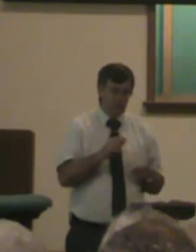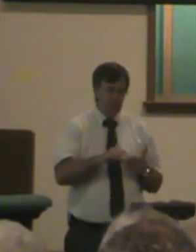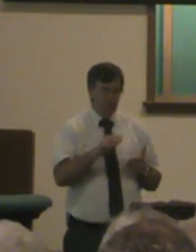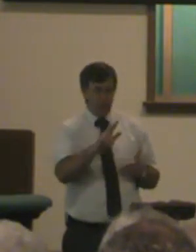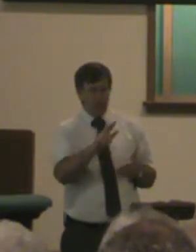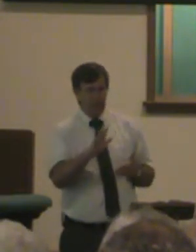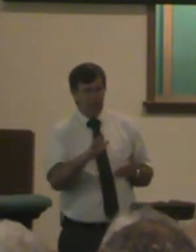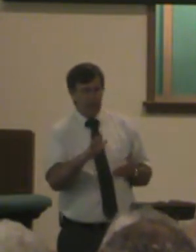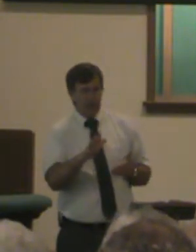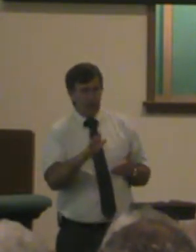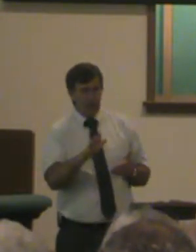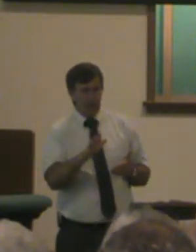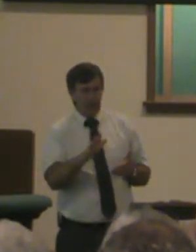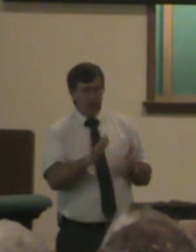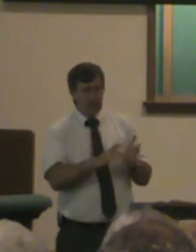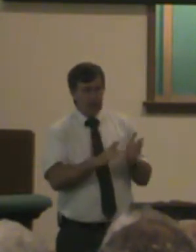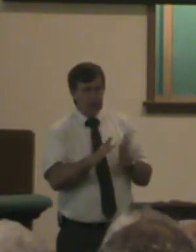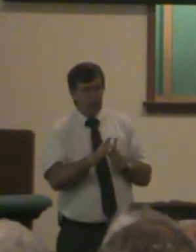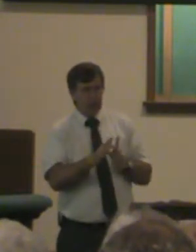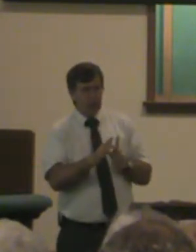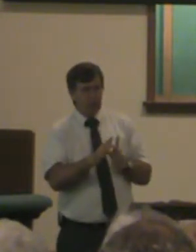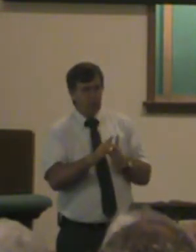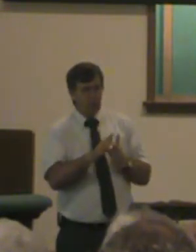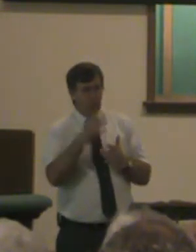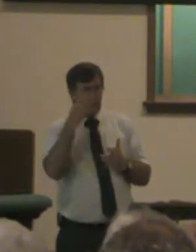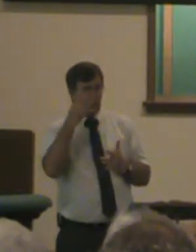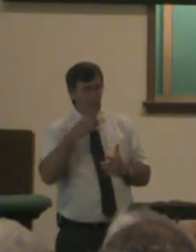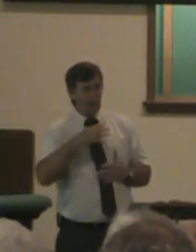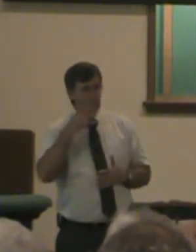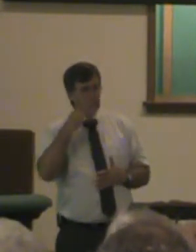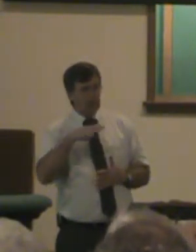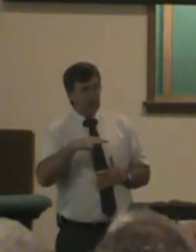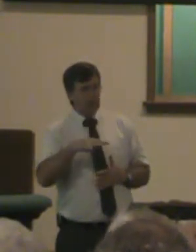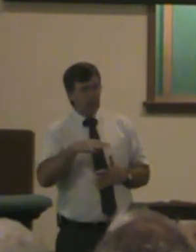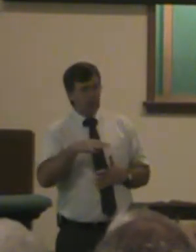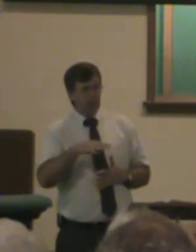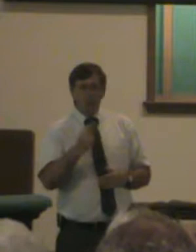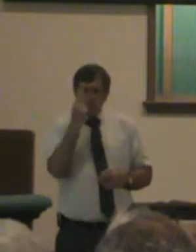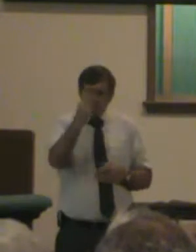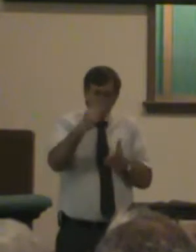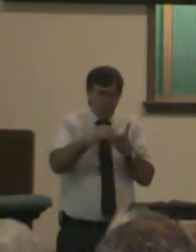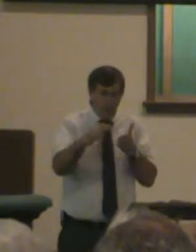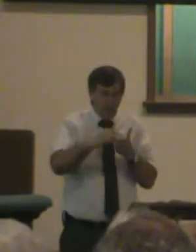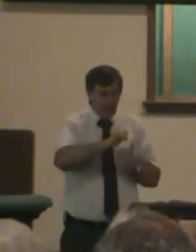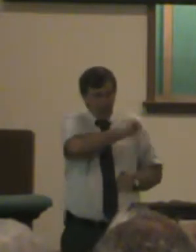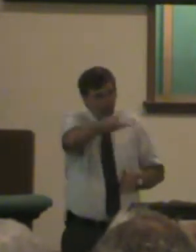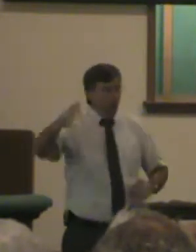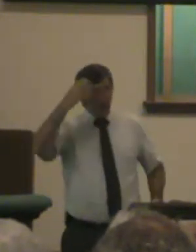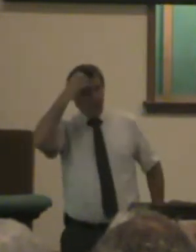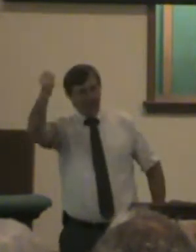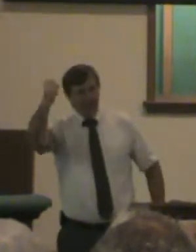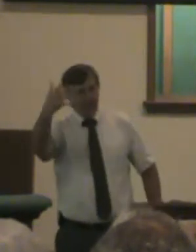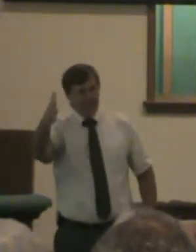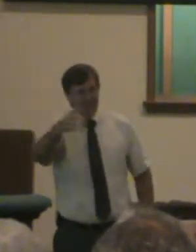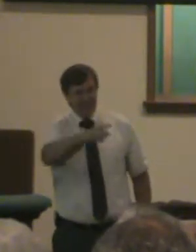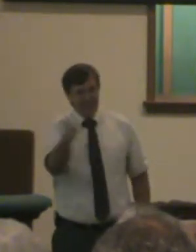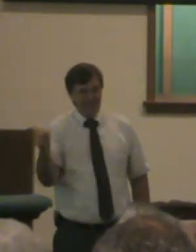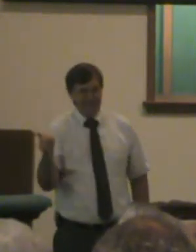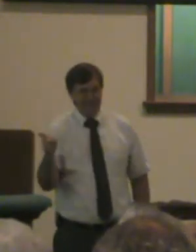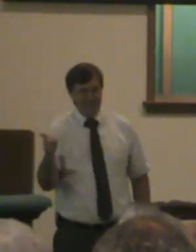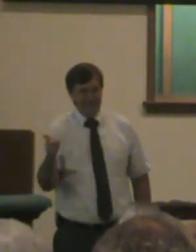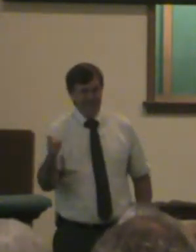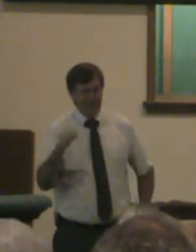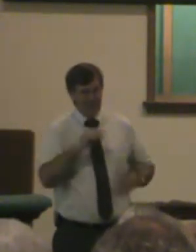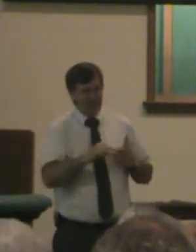35 says, Jesus wept. The one passage that all of you have memorized is this one verse